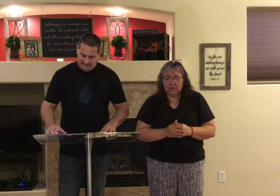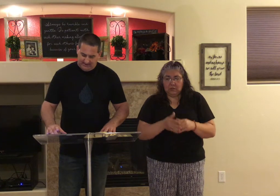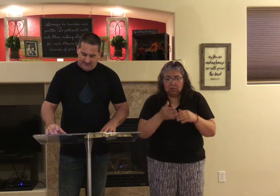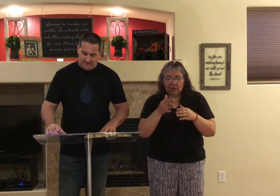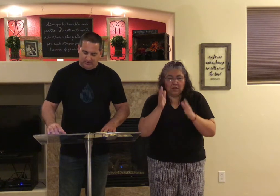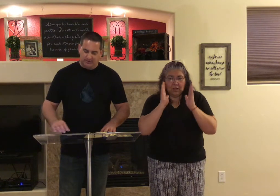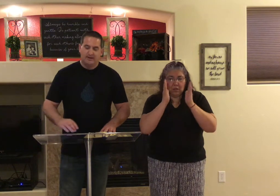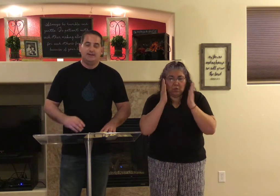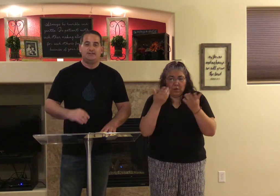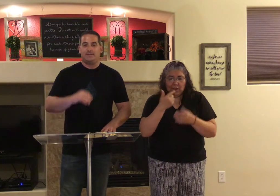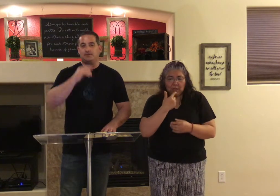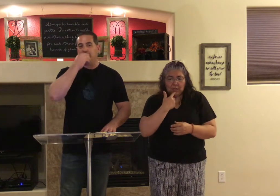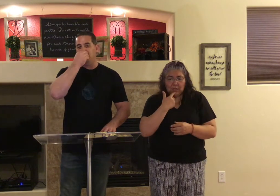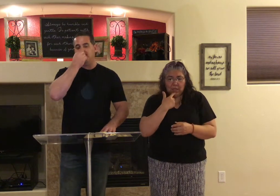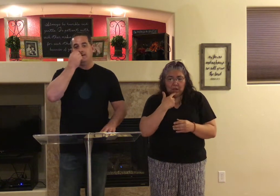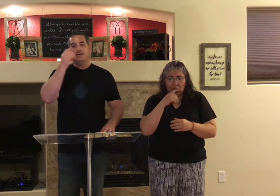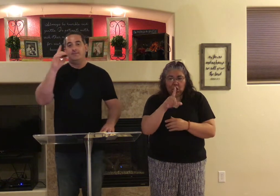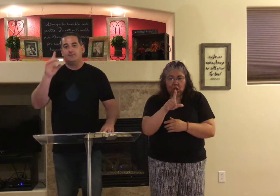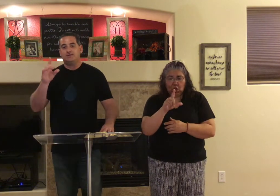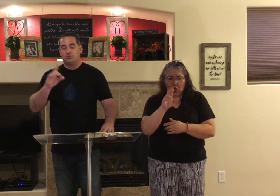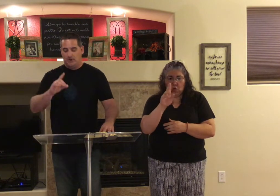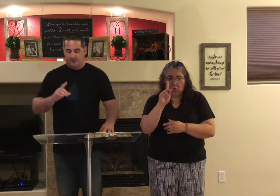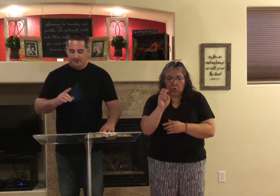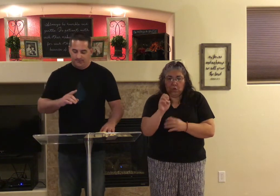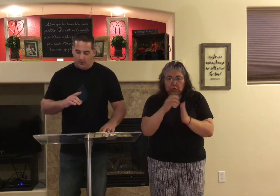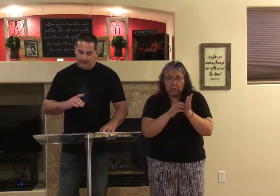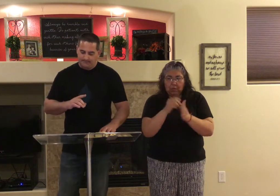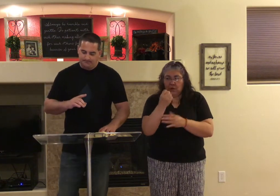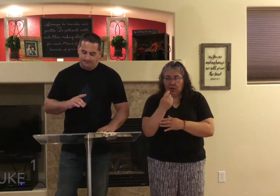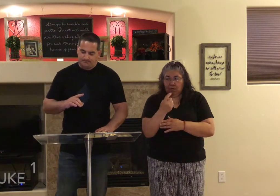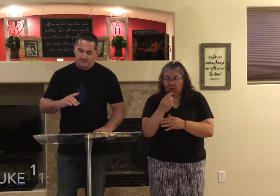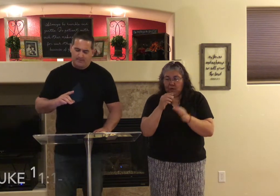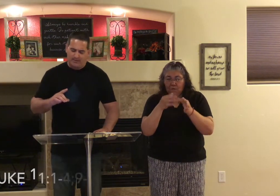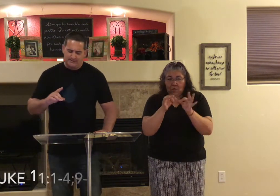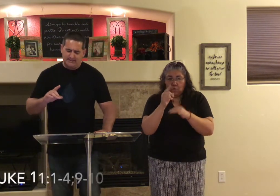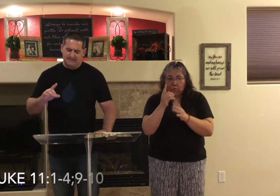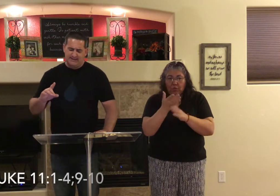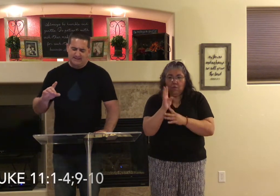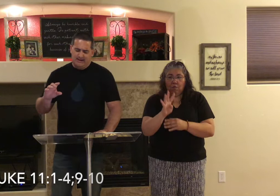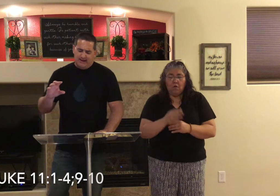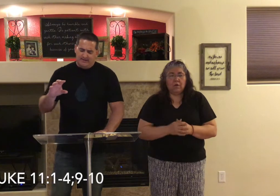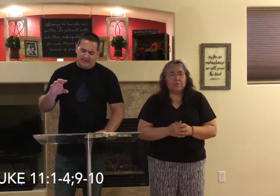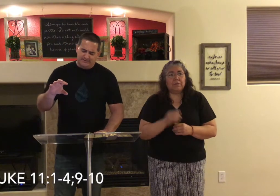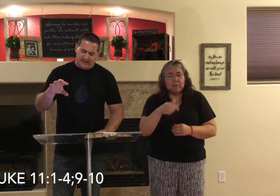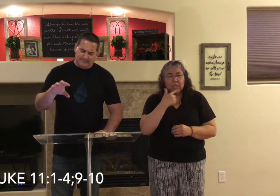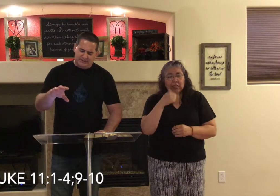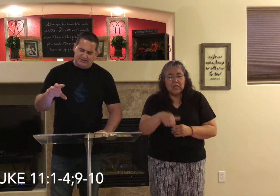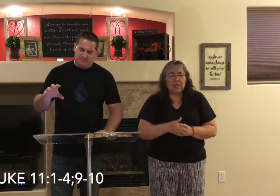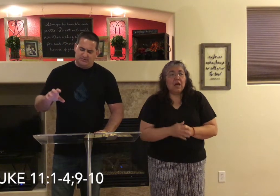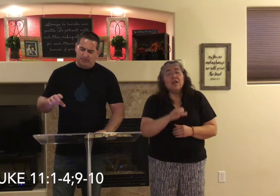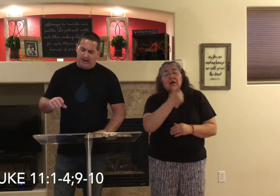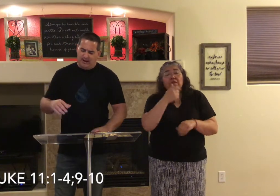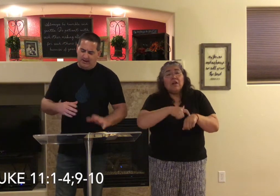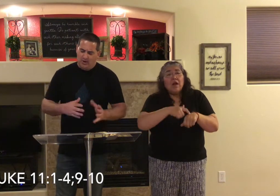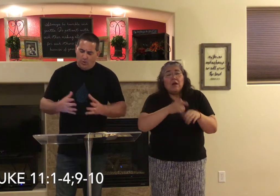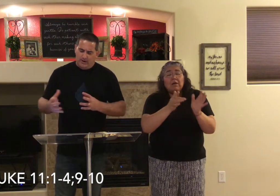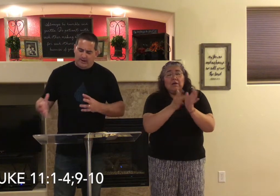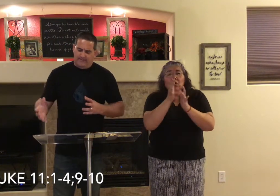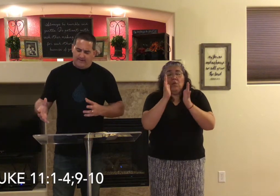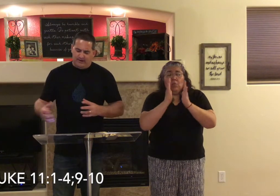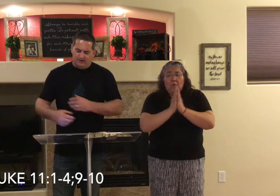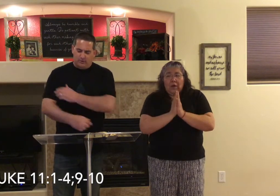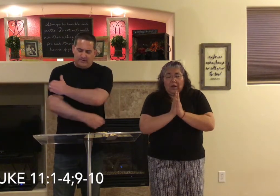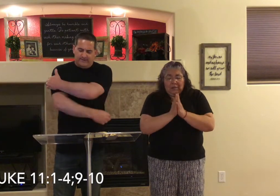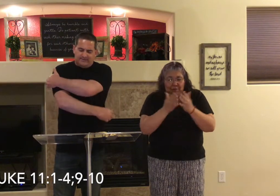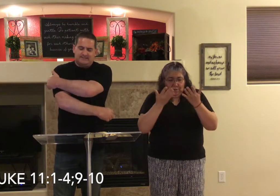he says here in Luke chapter 11, in verses 1 through 4. It says this, another time Jesus was praying, and when